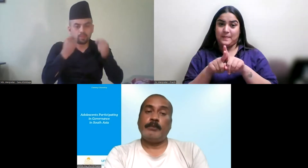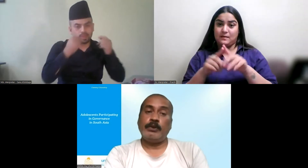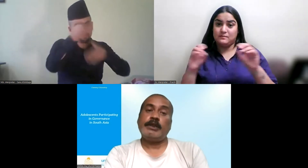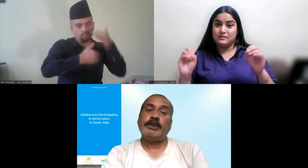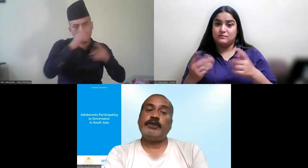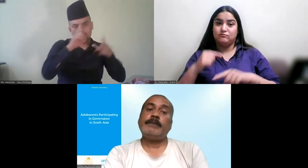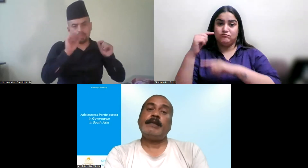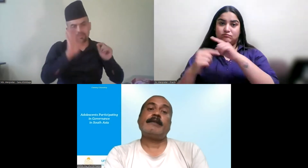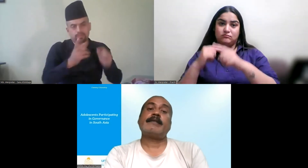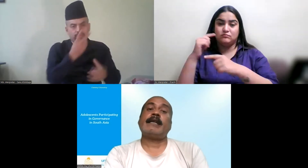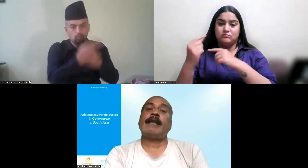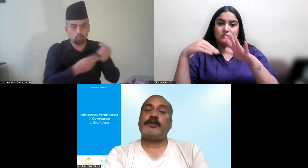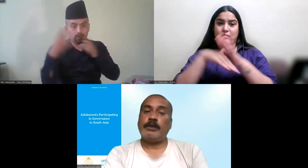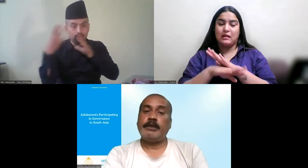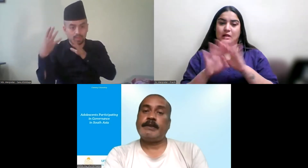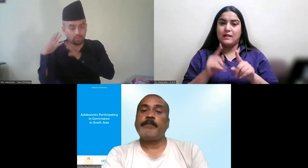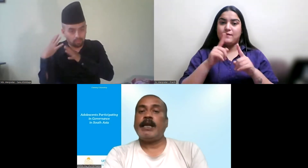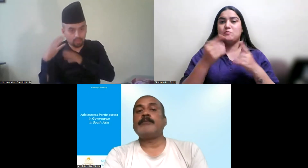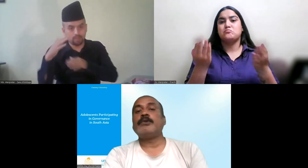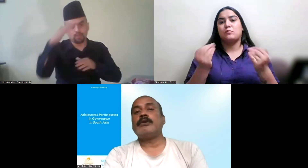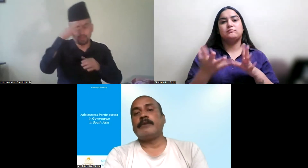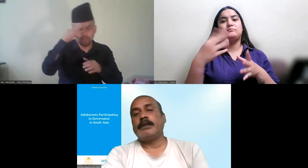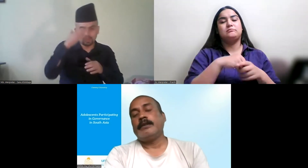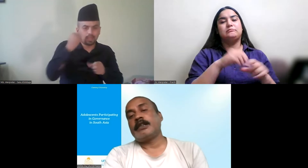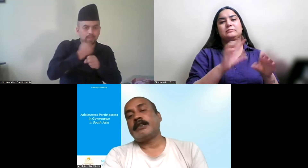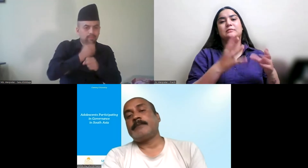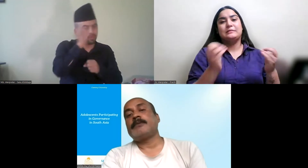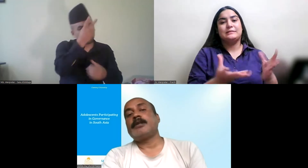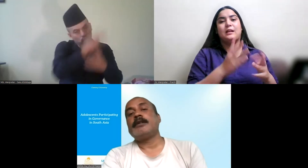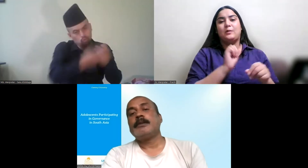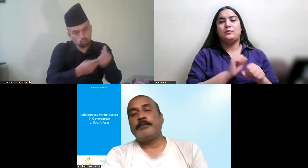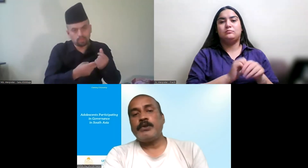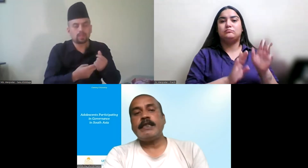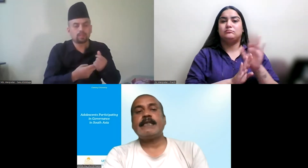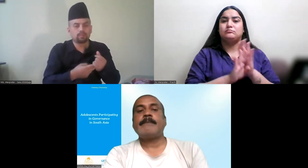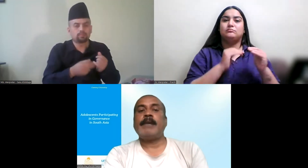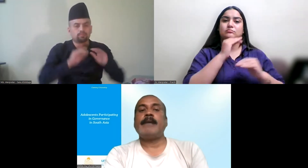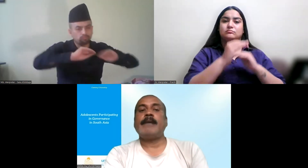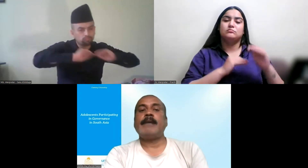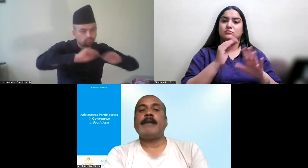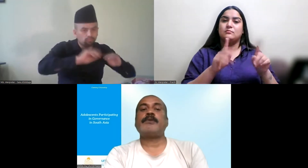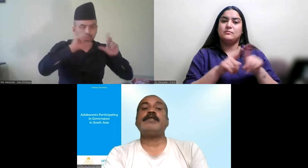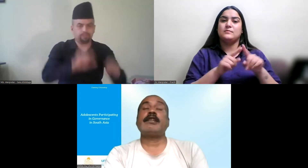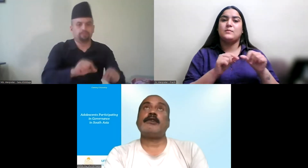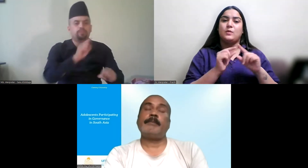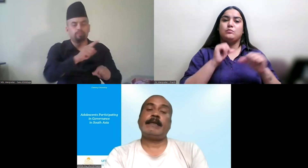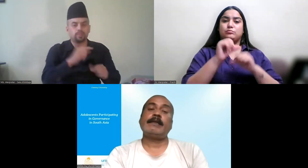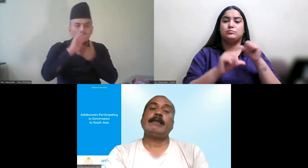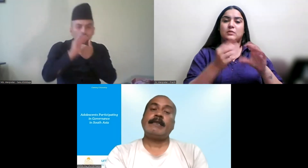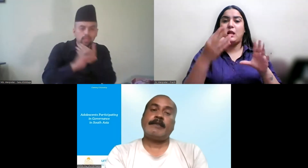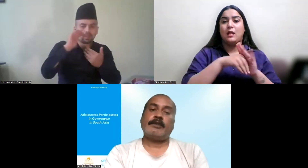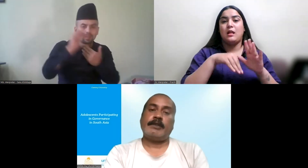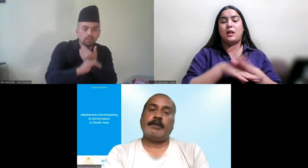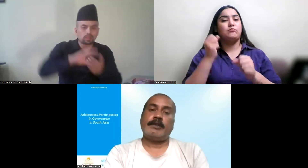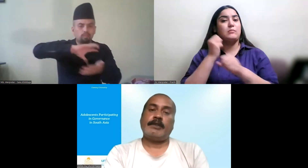for both duty bearers and right holders, and moreover, ownership of the process by provincial government in